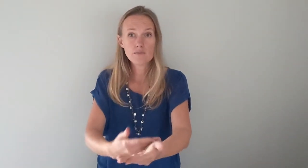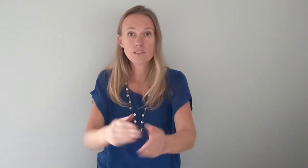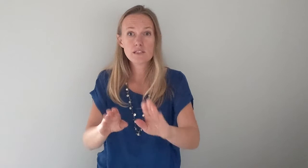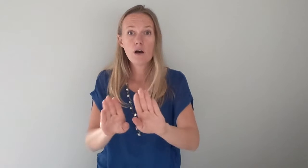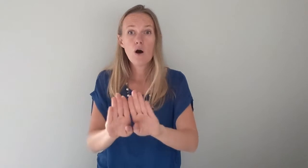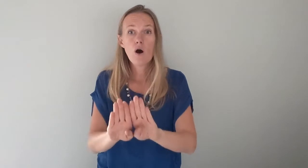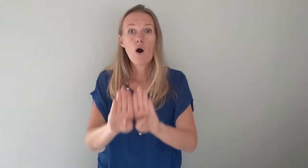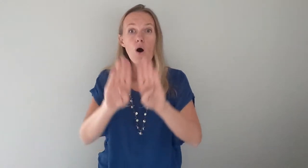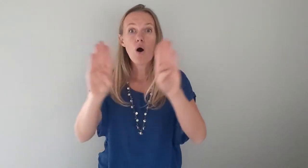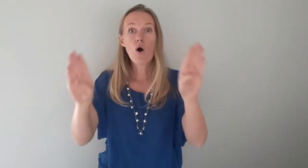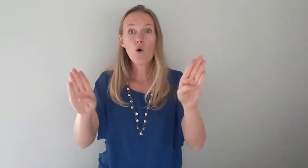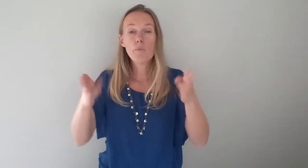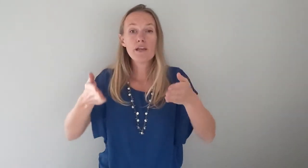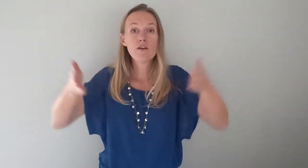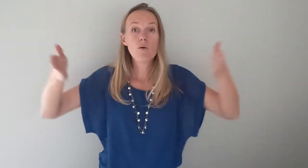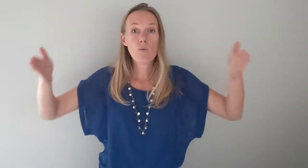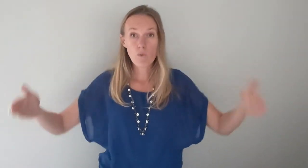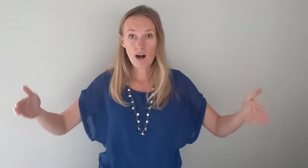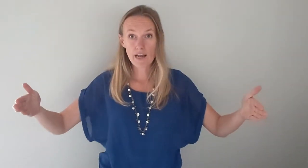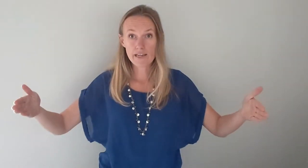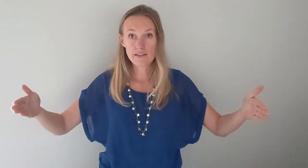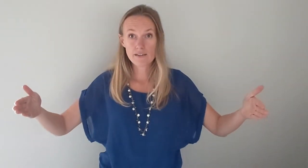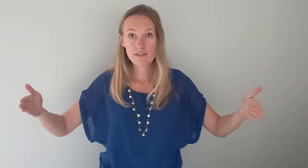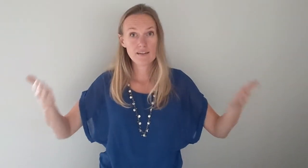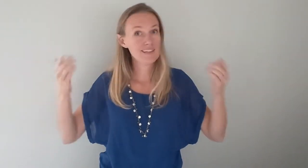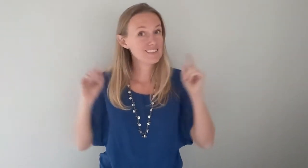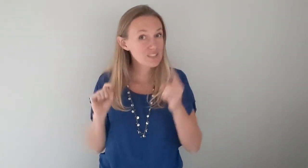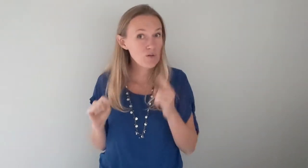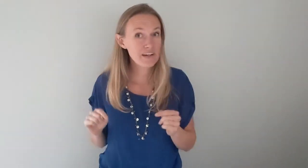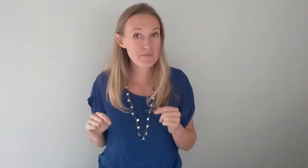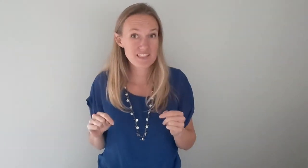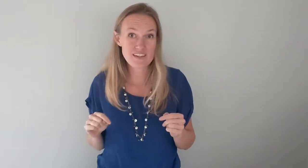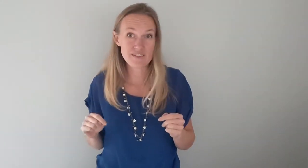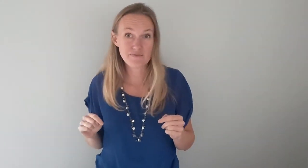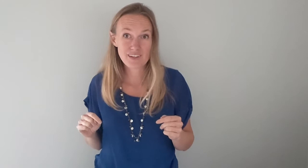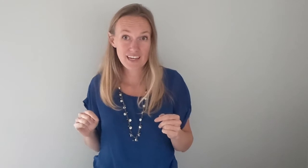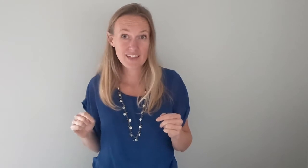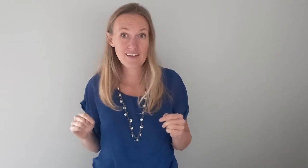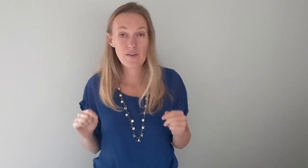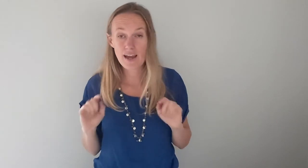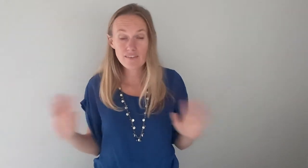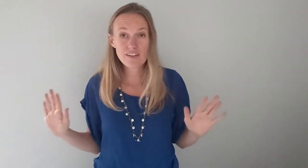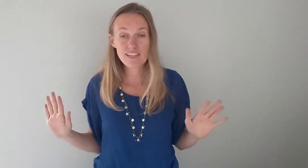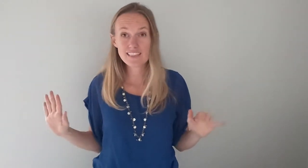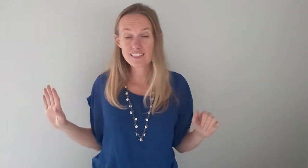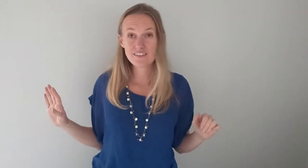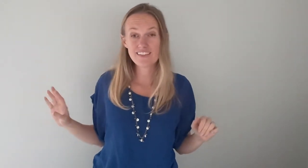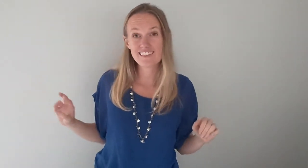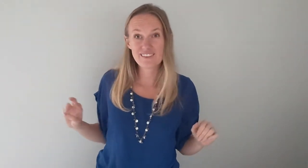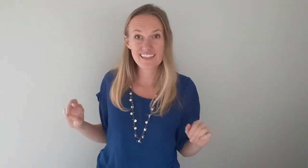arms open wide. It's totally up to you. Okay, however you'd like to do it, you can do it